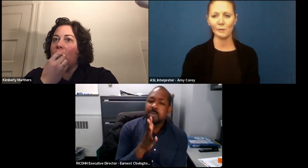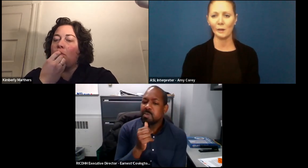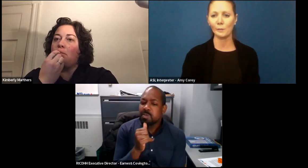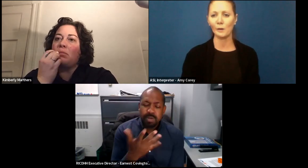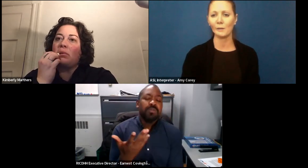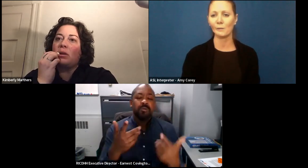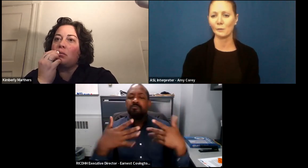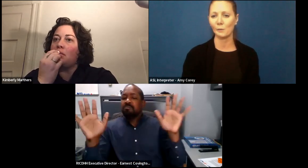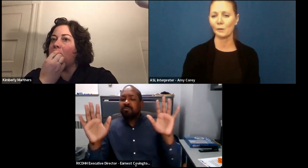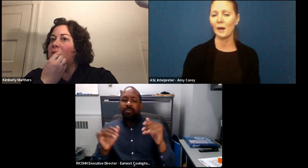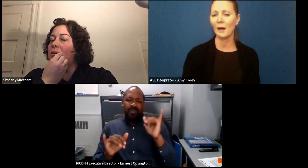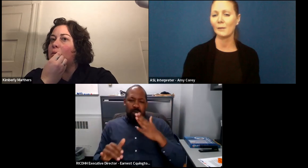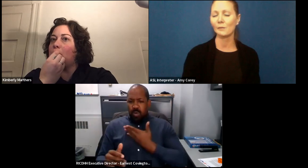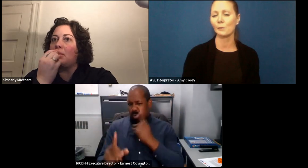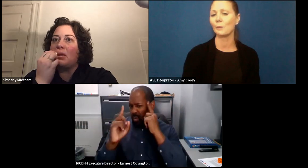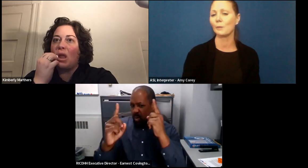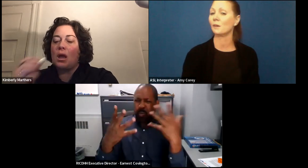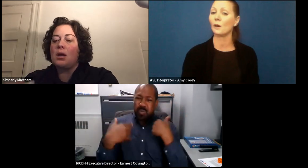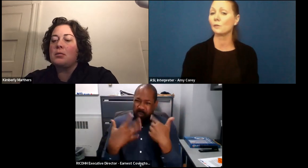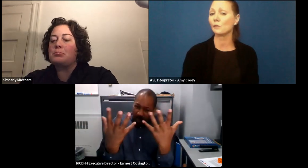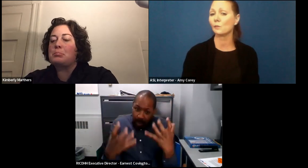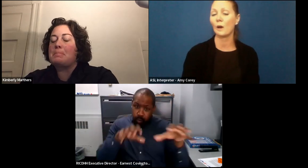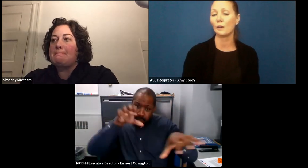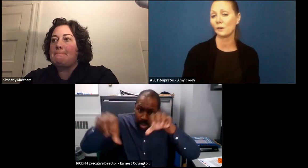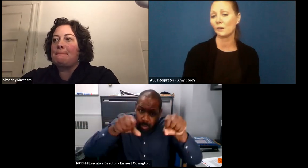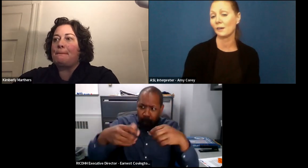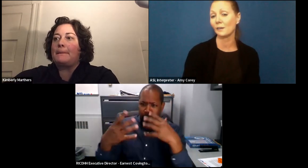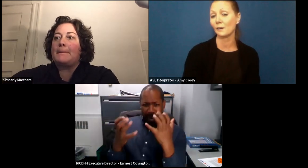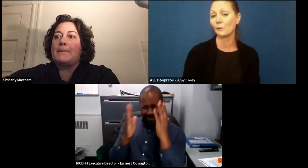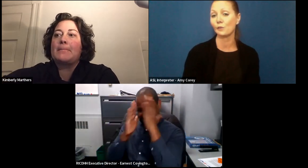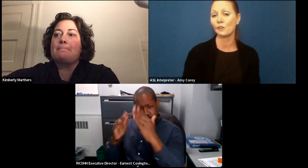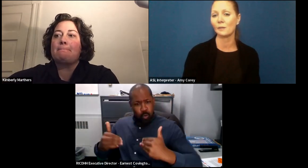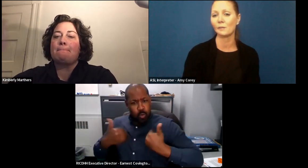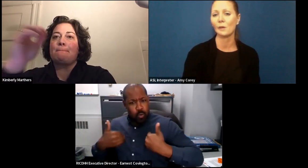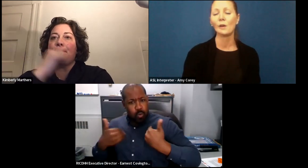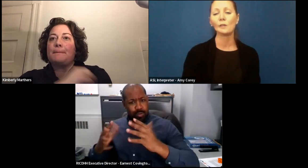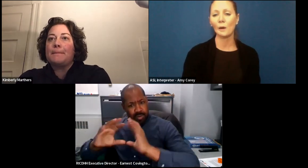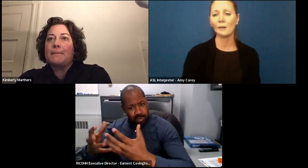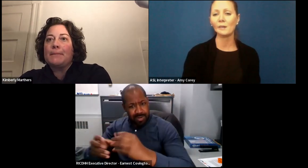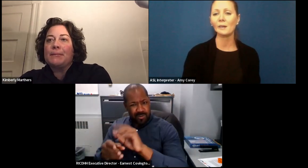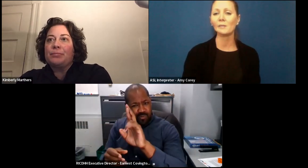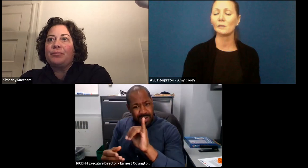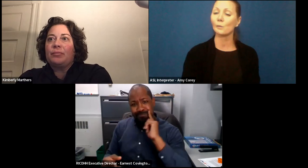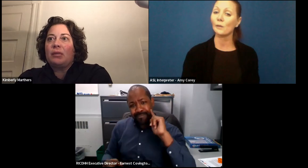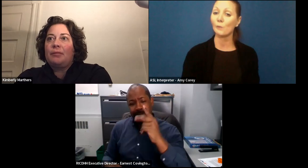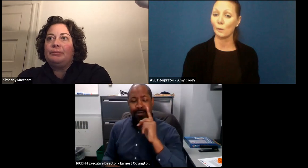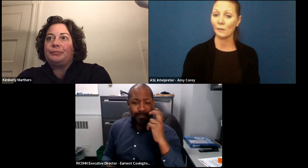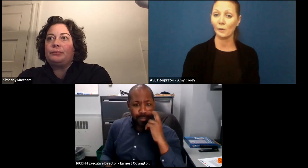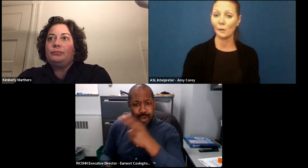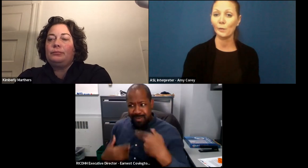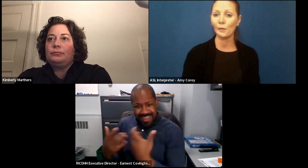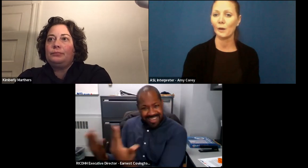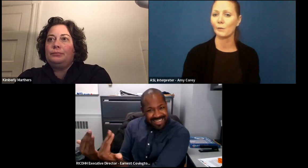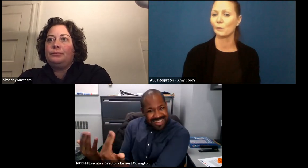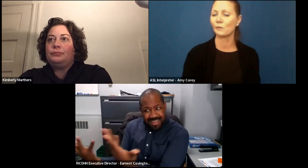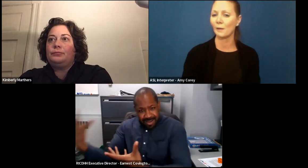be available on Facebook Live, so people can also just watch and get an idea of who she is. So our idea is to really focus on the